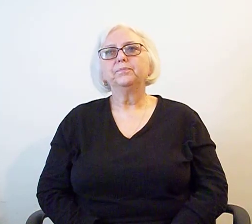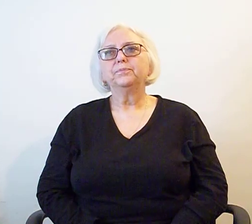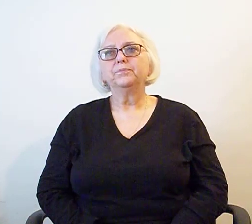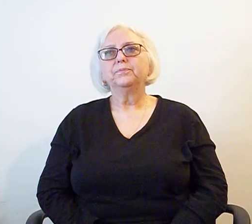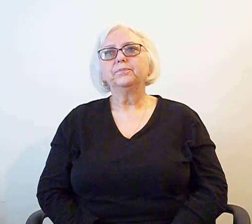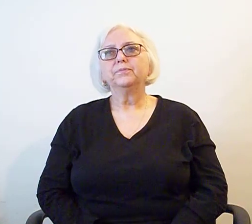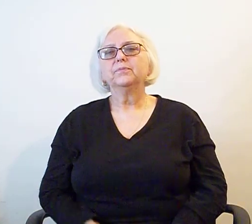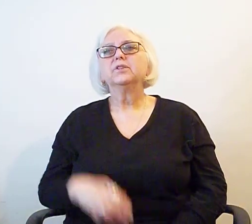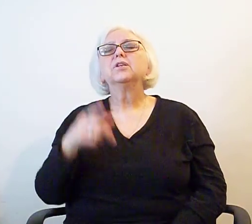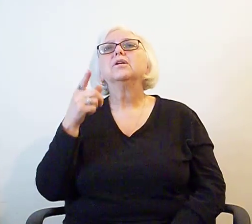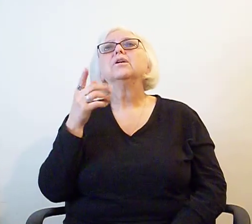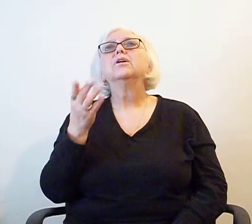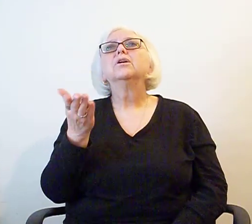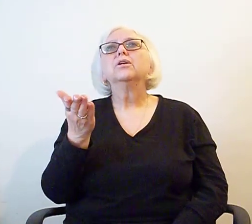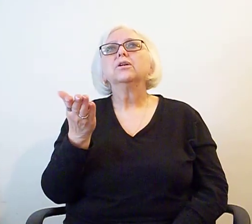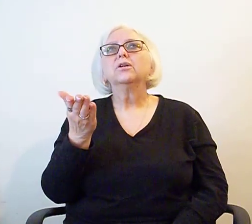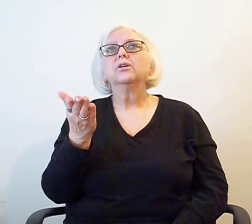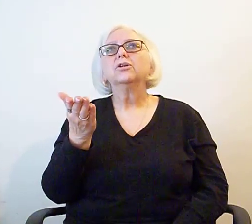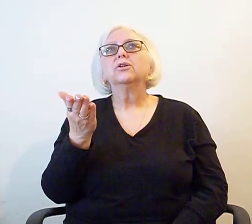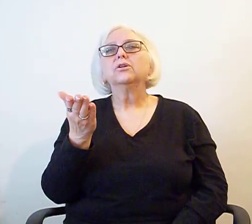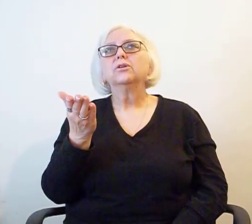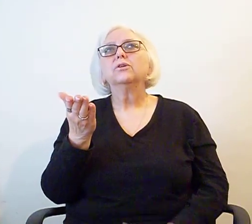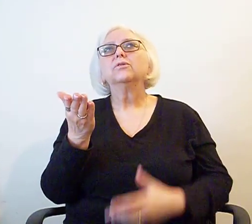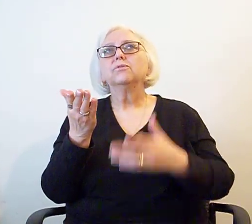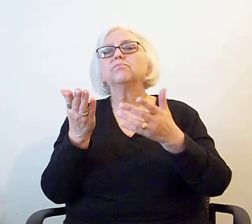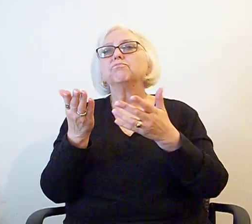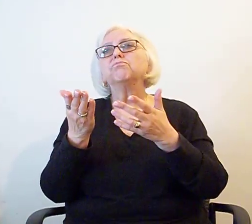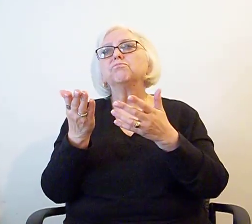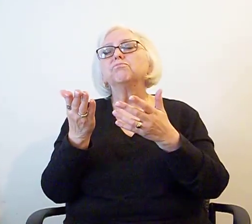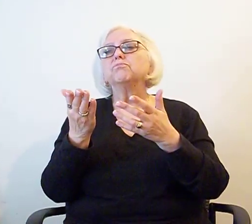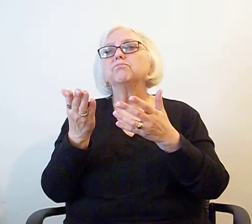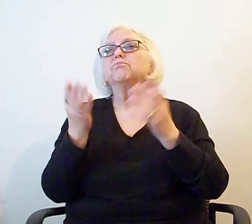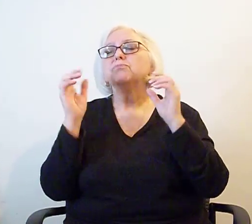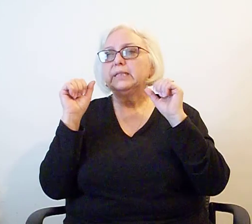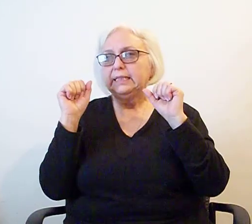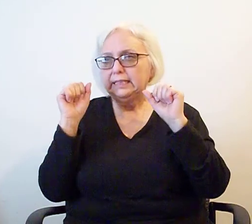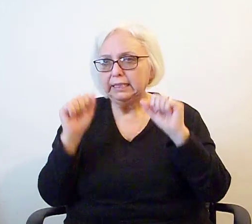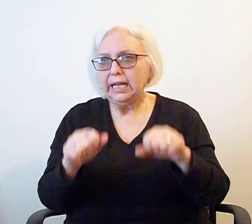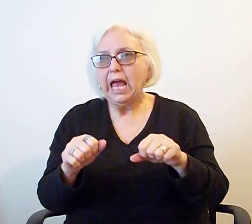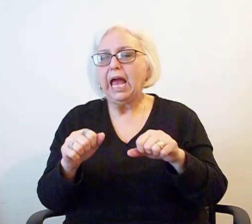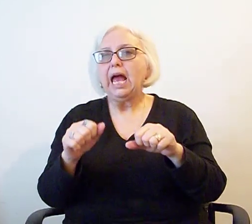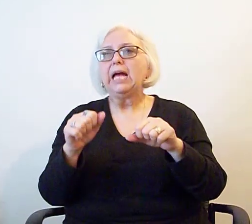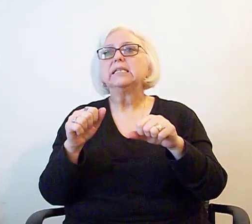You are entitled to annual assessments,